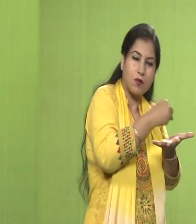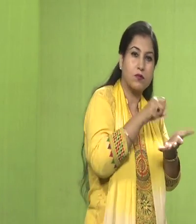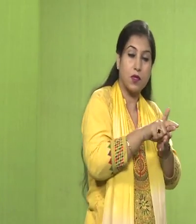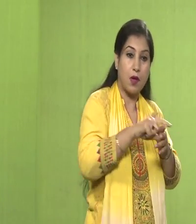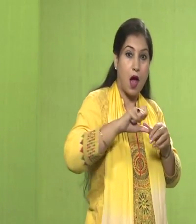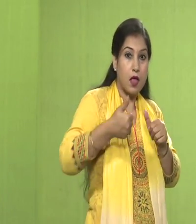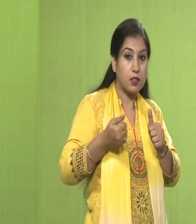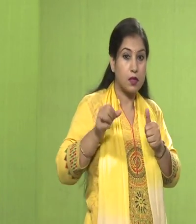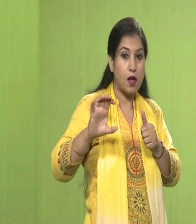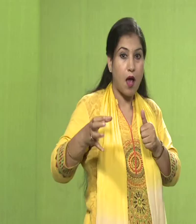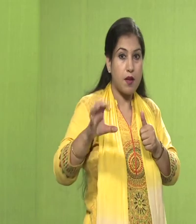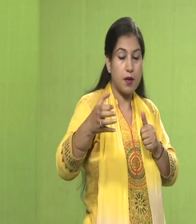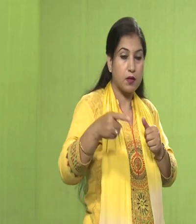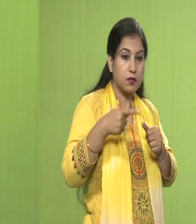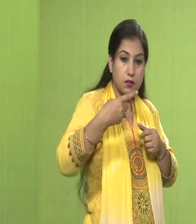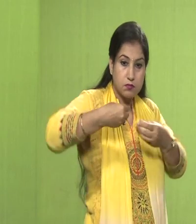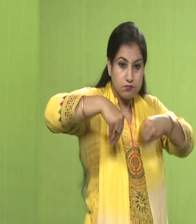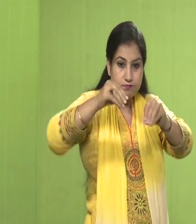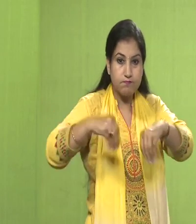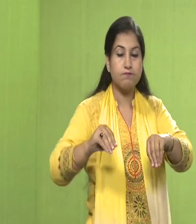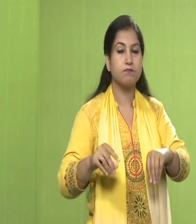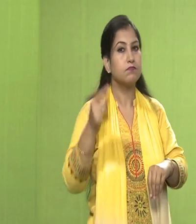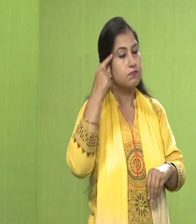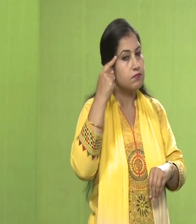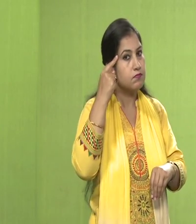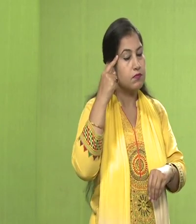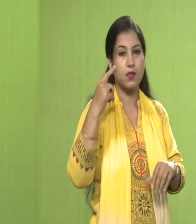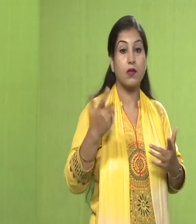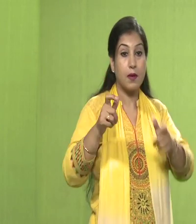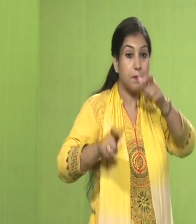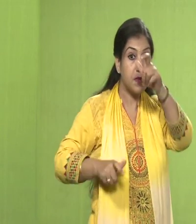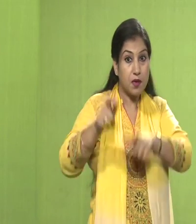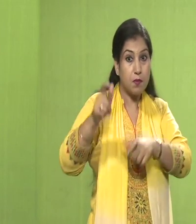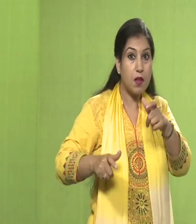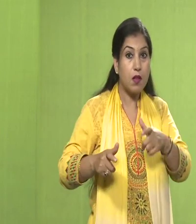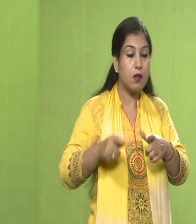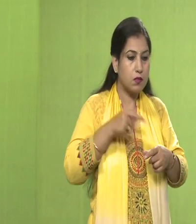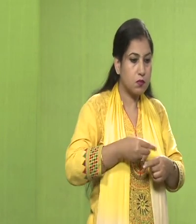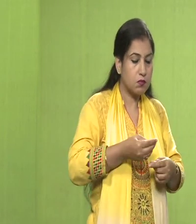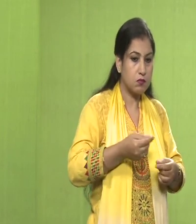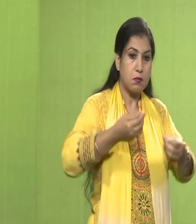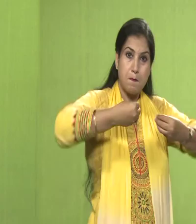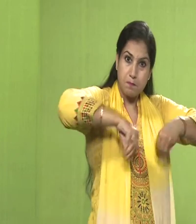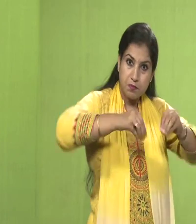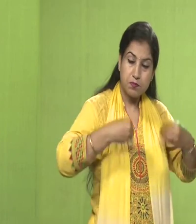countries of Asia was very beneficial, and the people who did trade with them became very